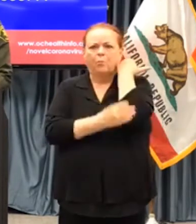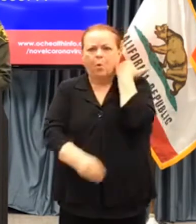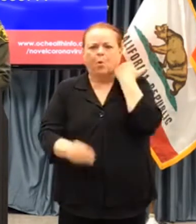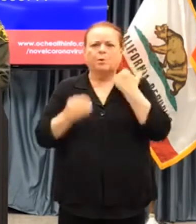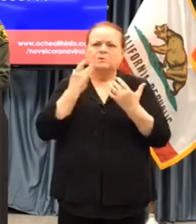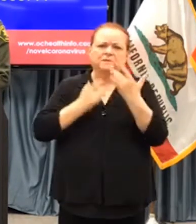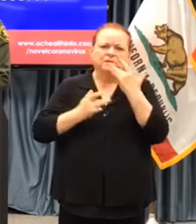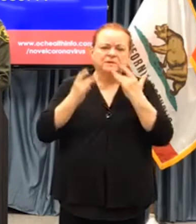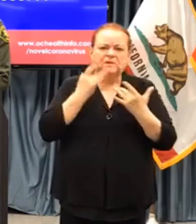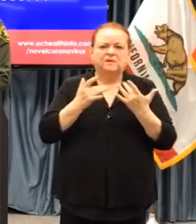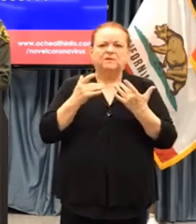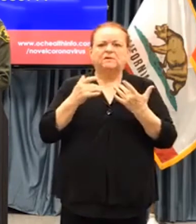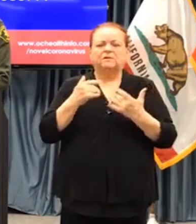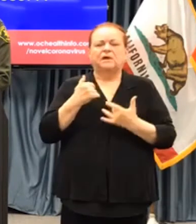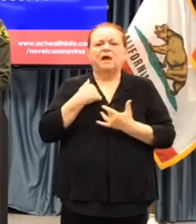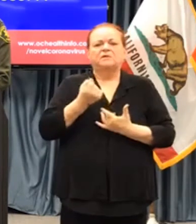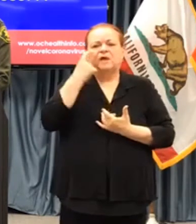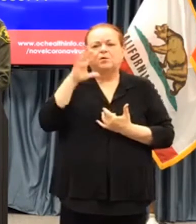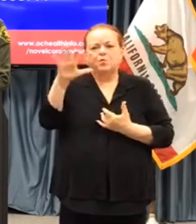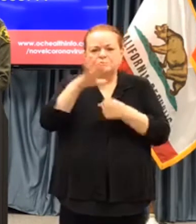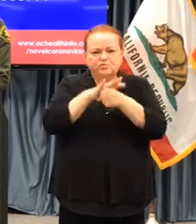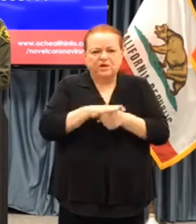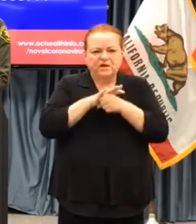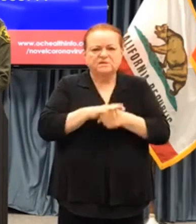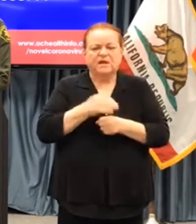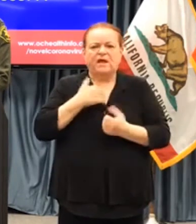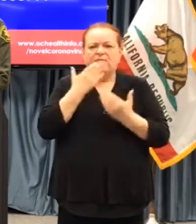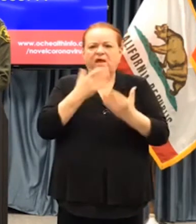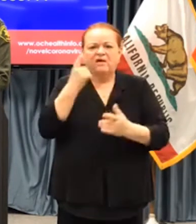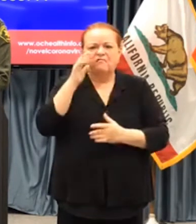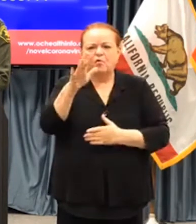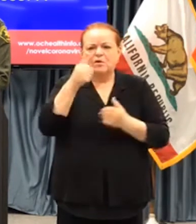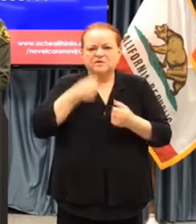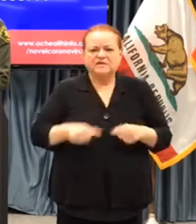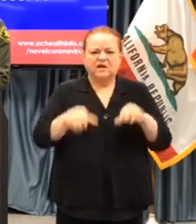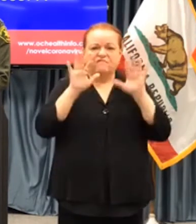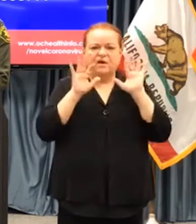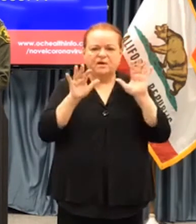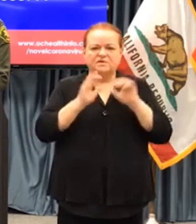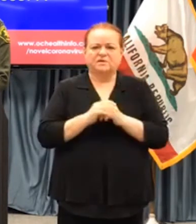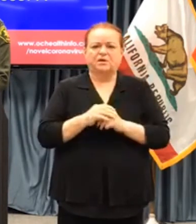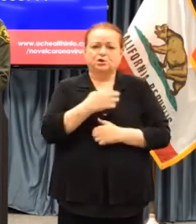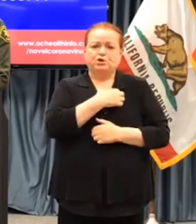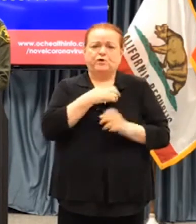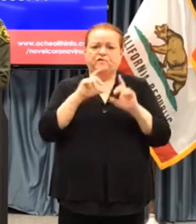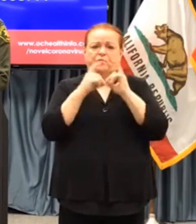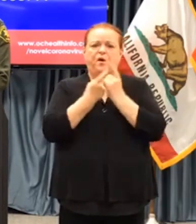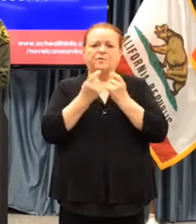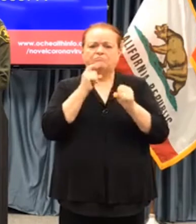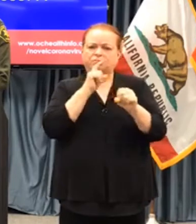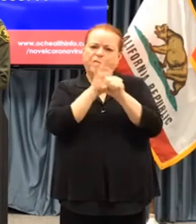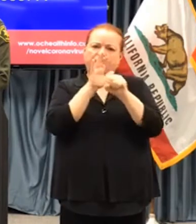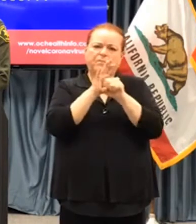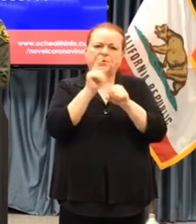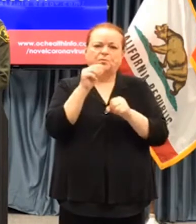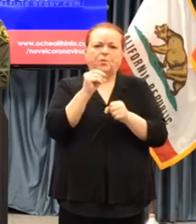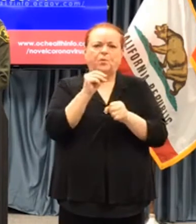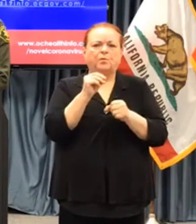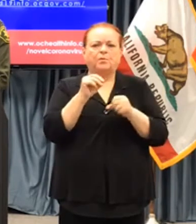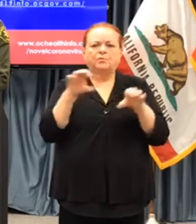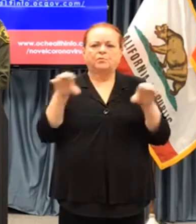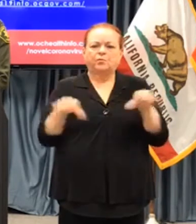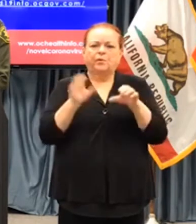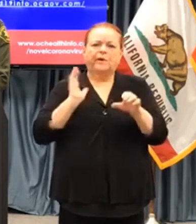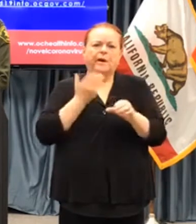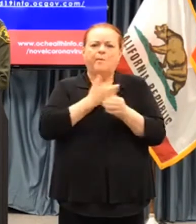I thank you for the sacrifices you are making. The Sheriff's Department is committed to doing its part to assist with the reopening